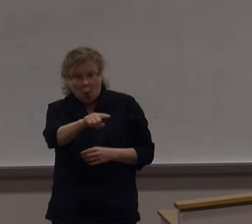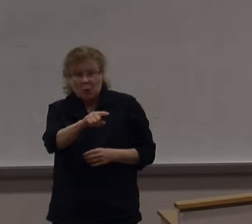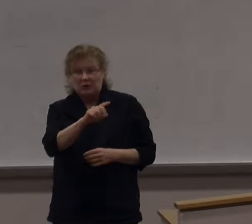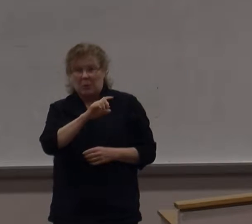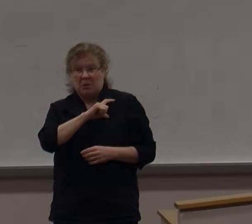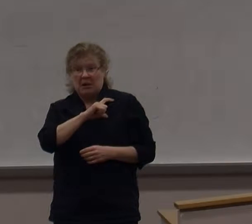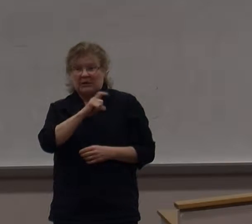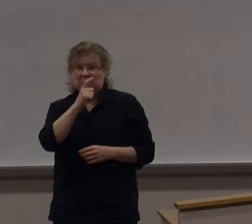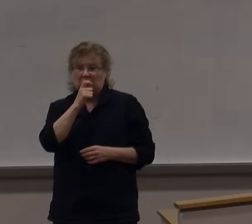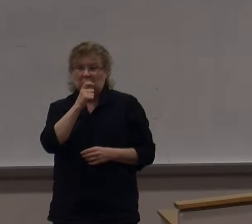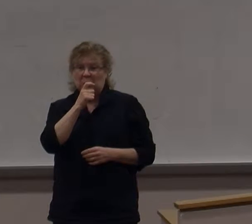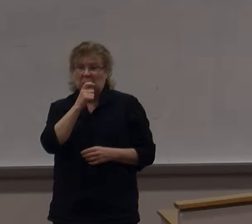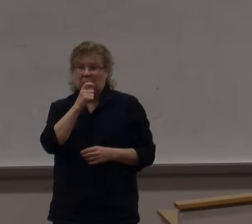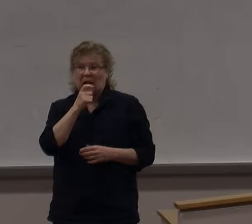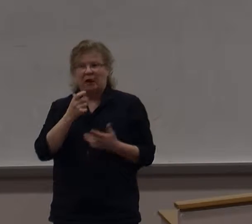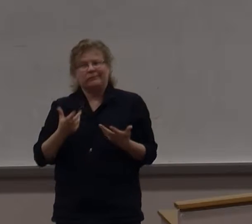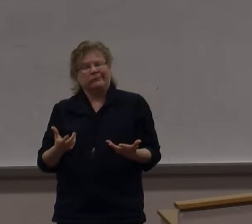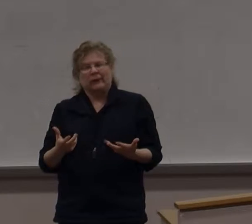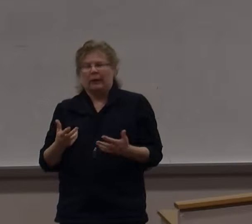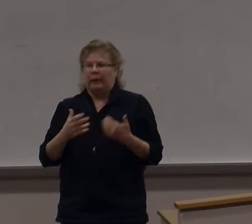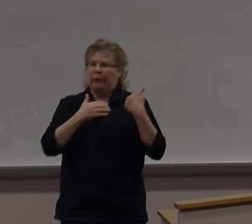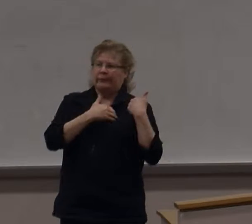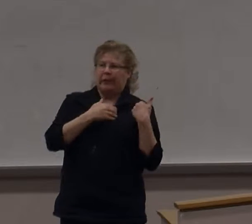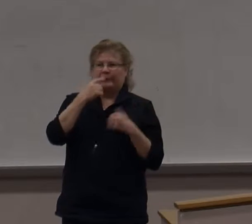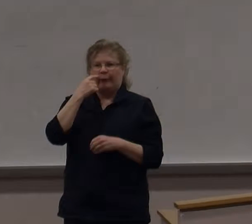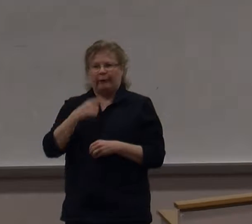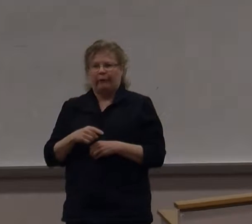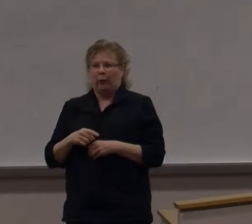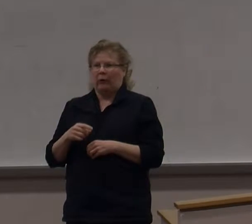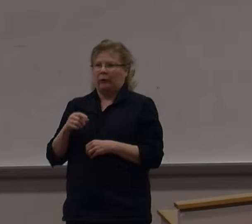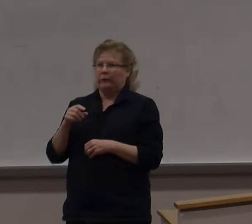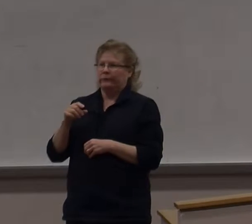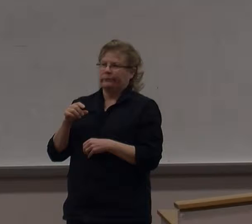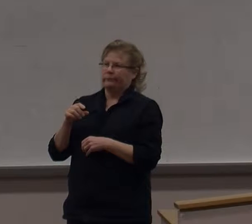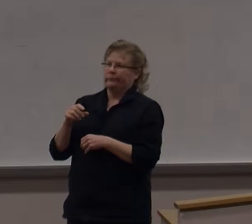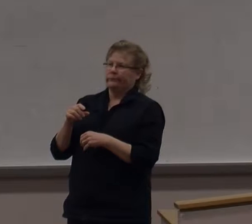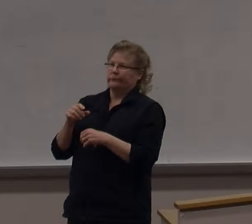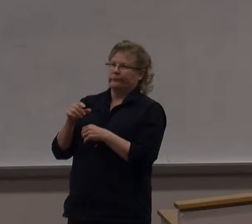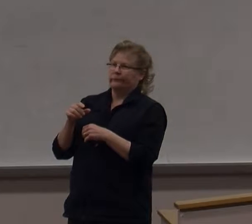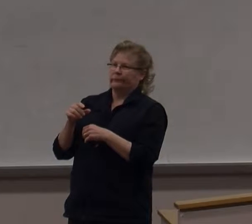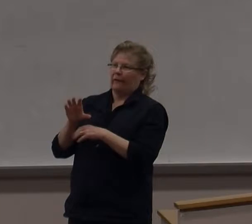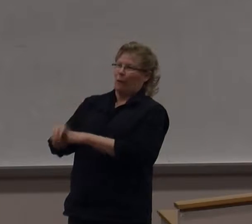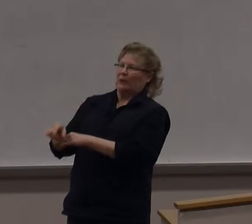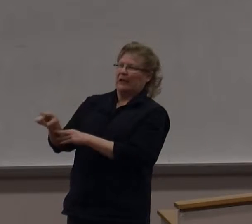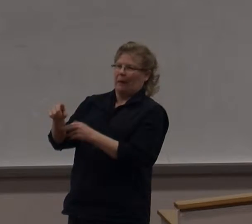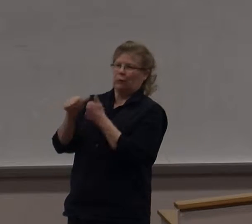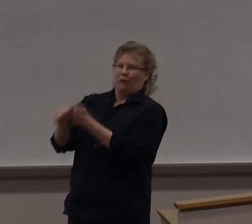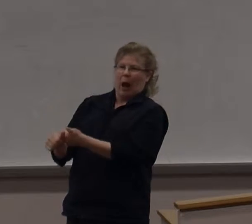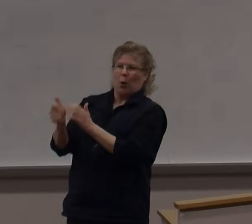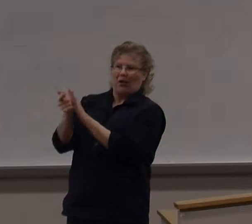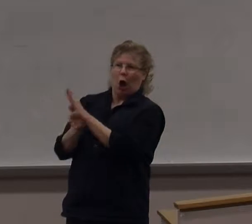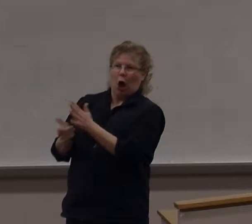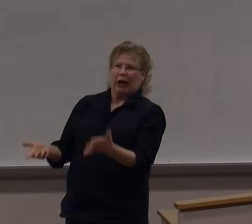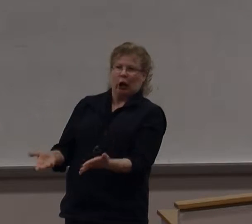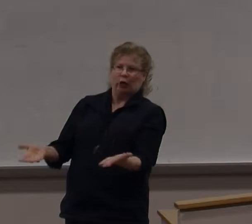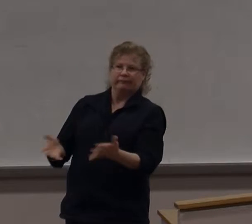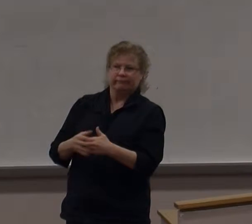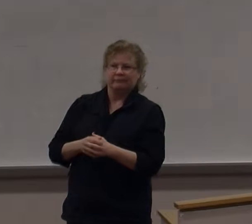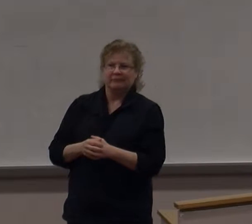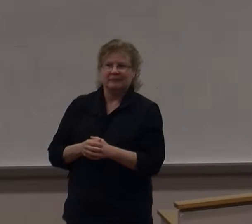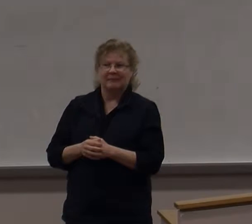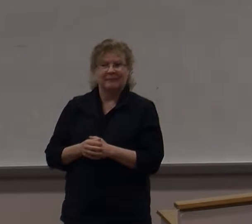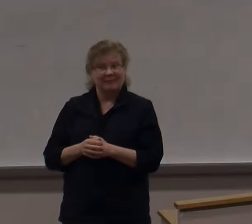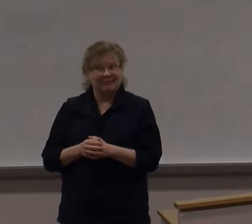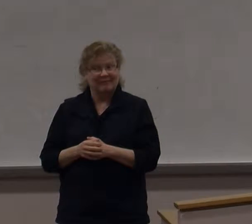immigration laws and those charged with general law enforcement. All these stories, these ideas, these themes point to